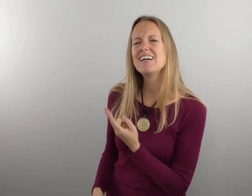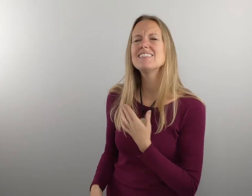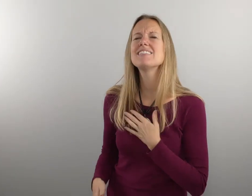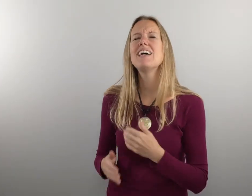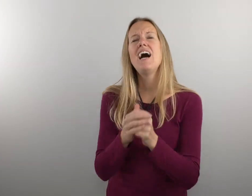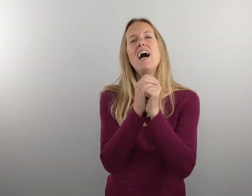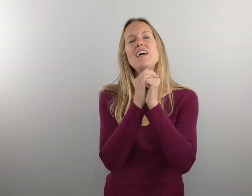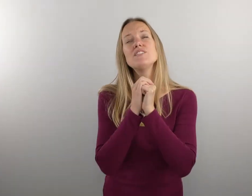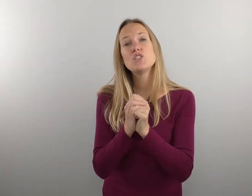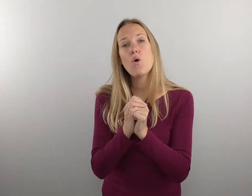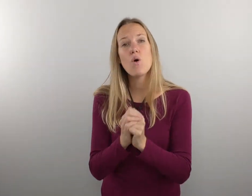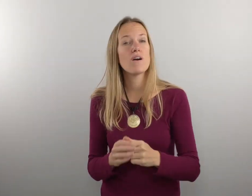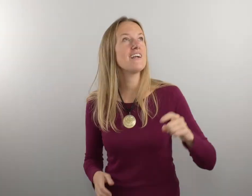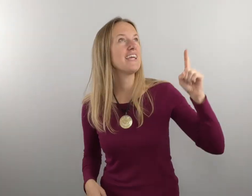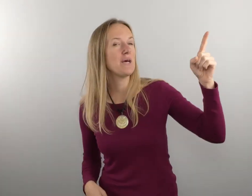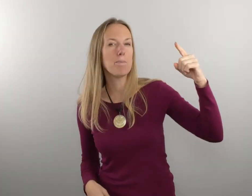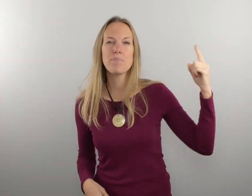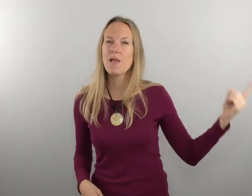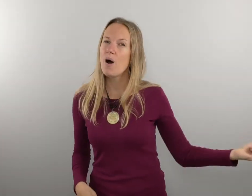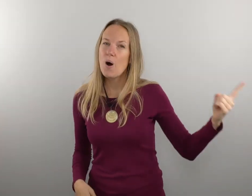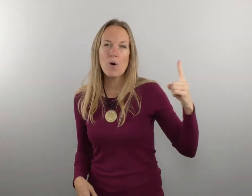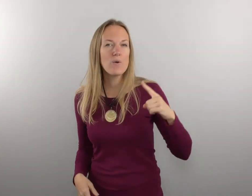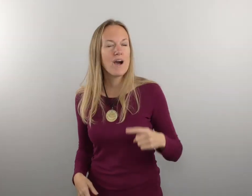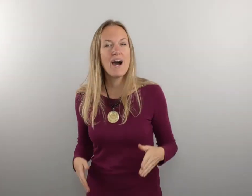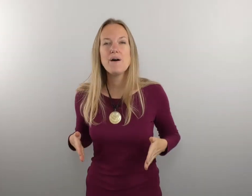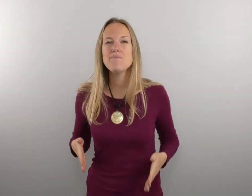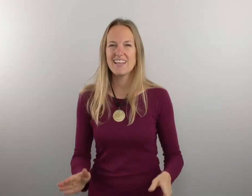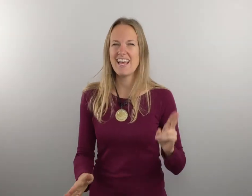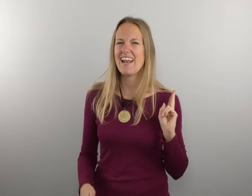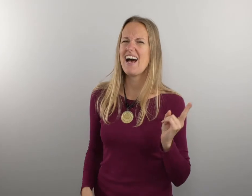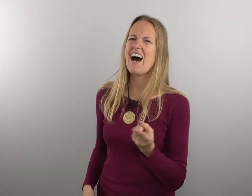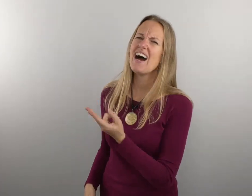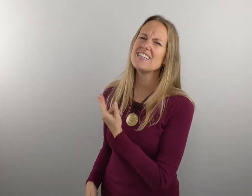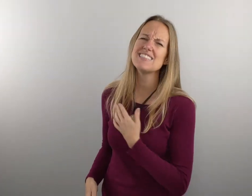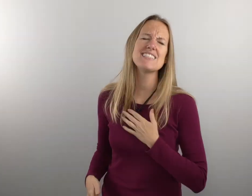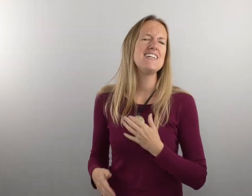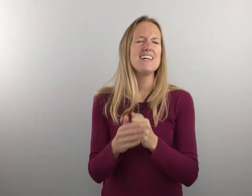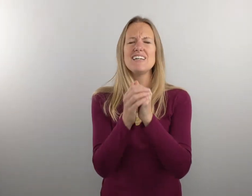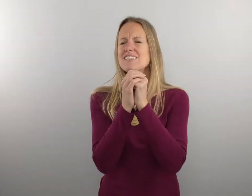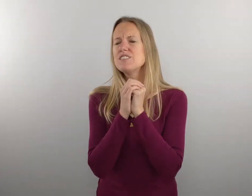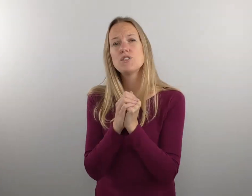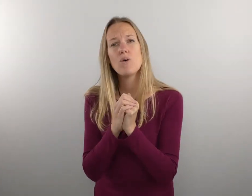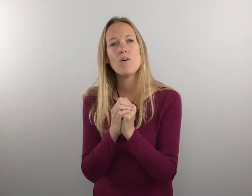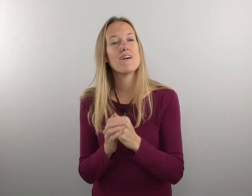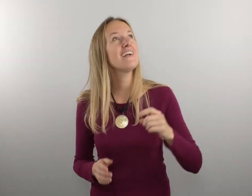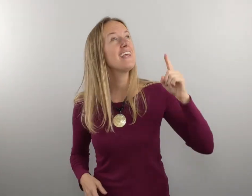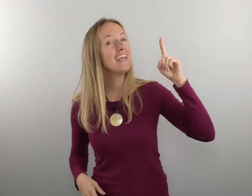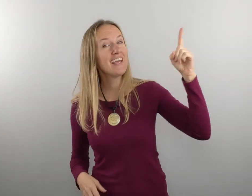us adore him. Oh come, let us adore